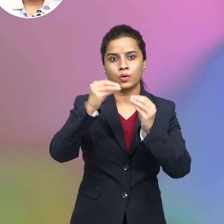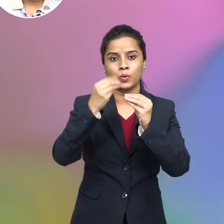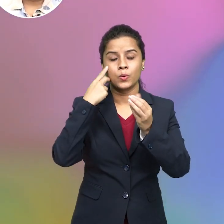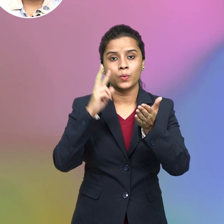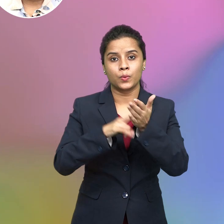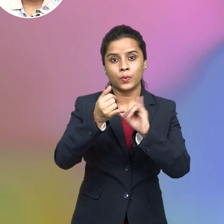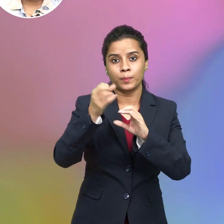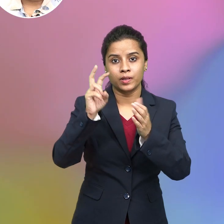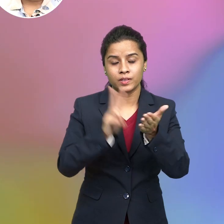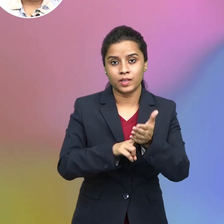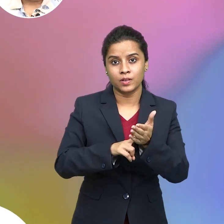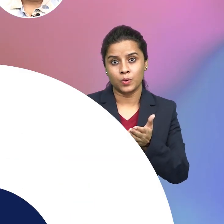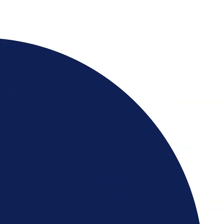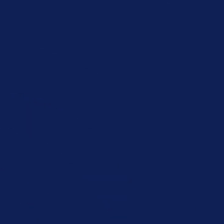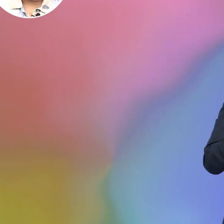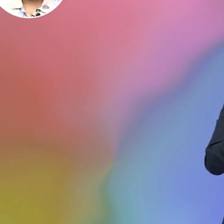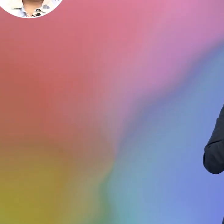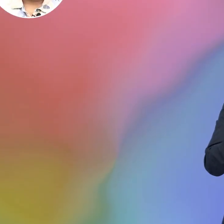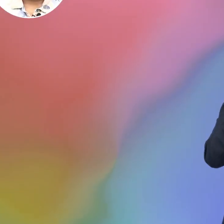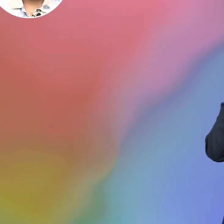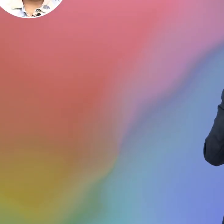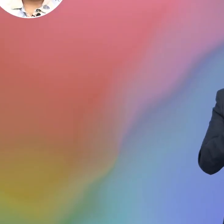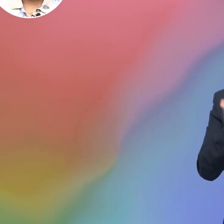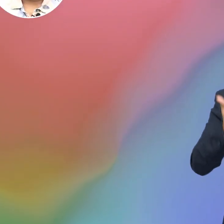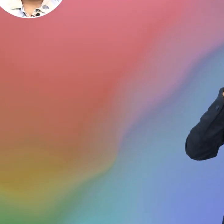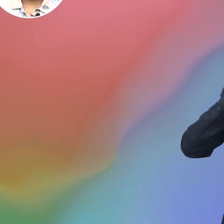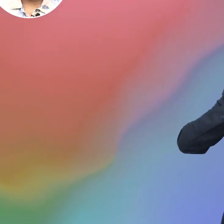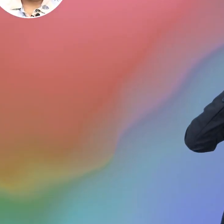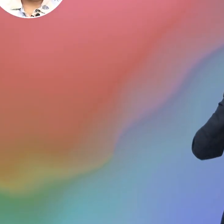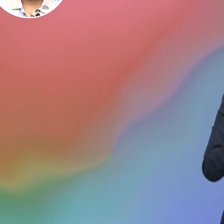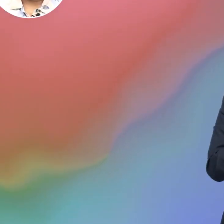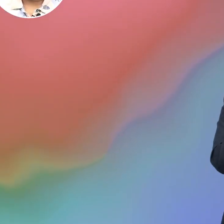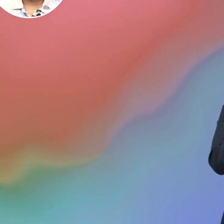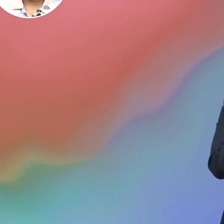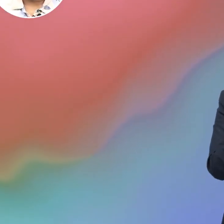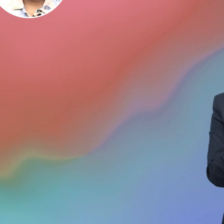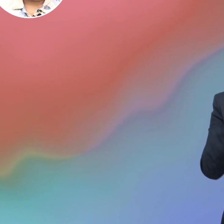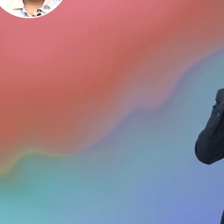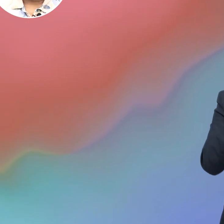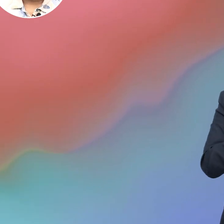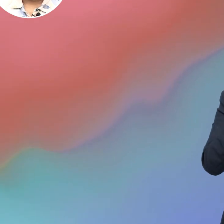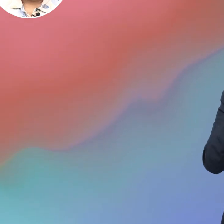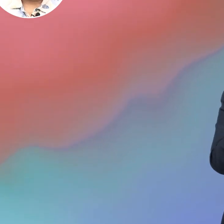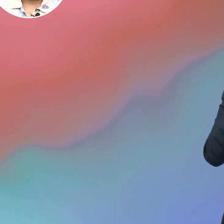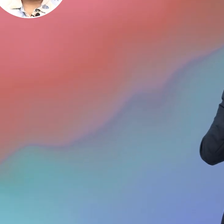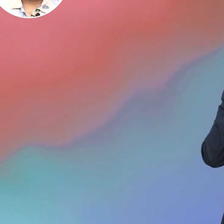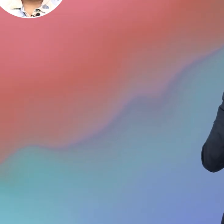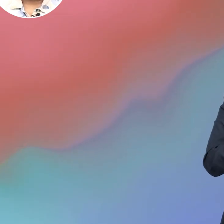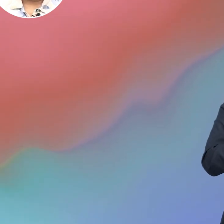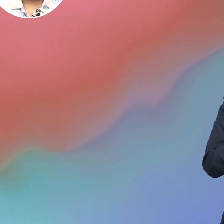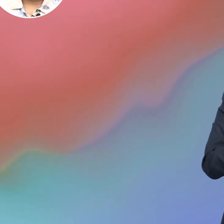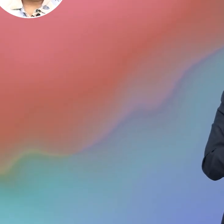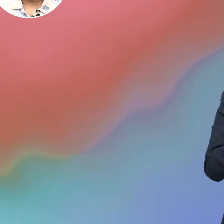Robinson also stated that respiration is a type of combustion which is